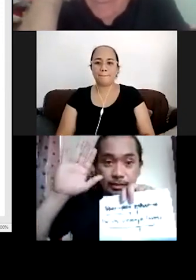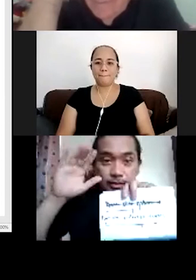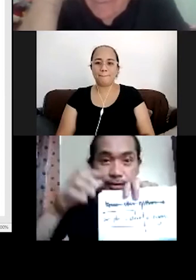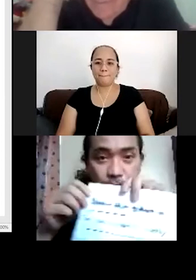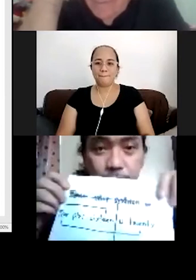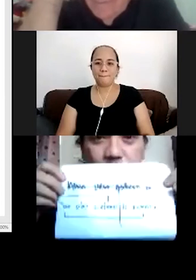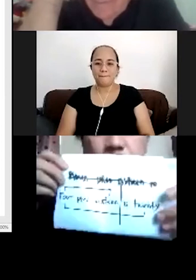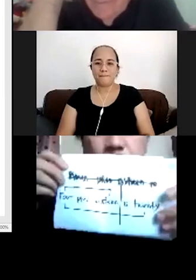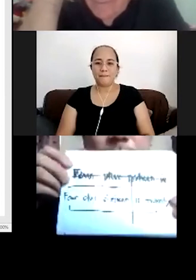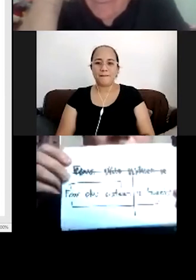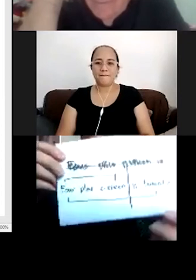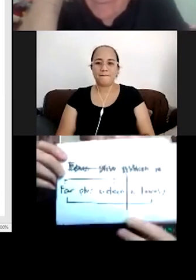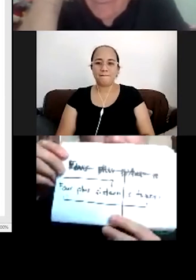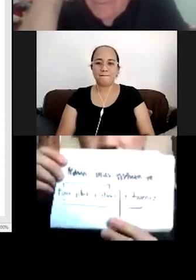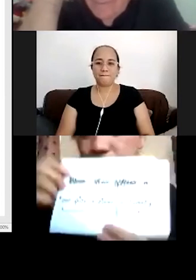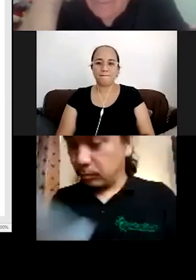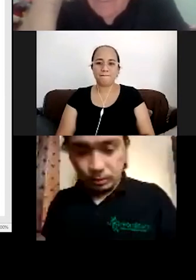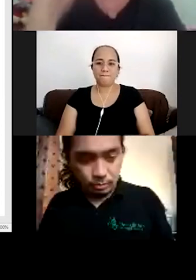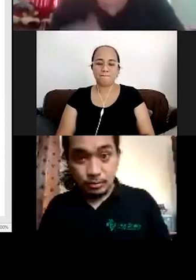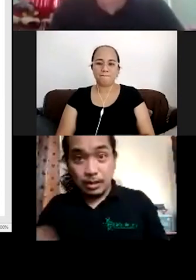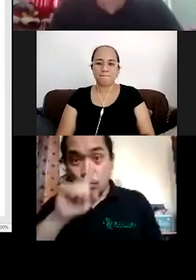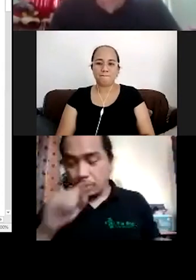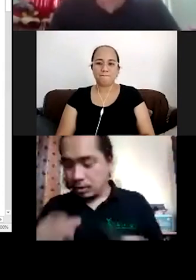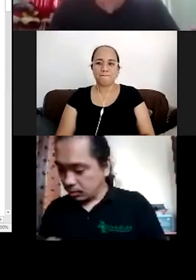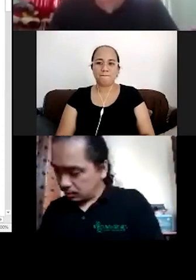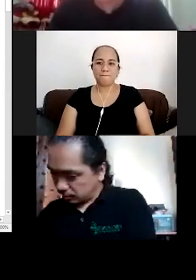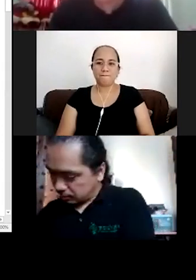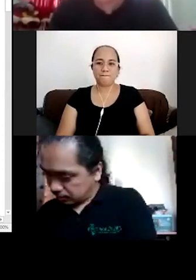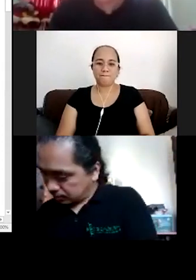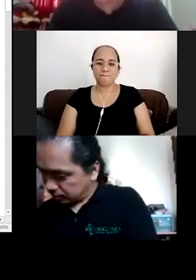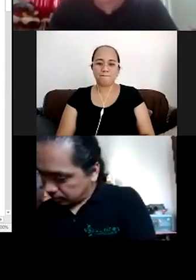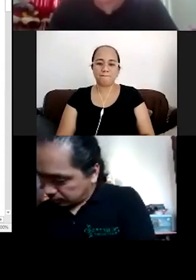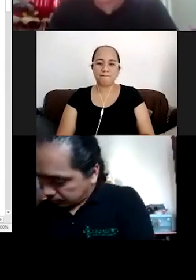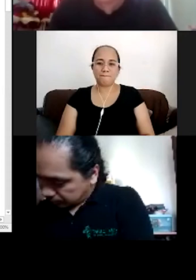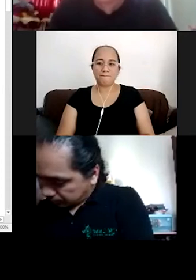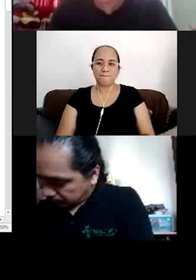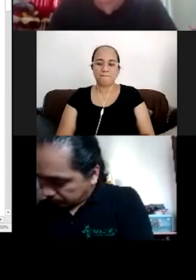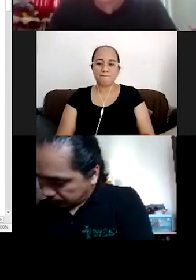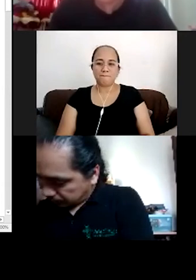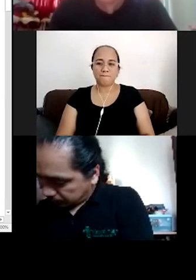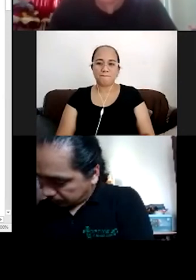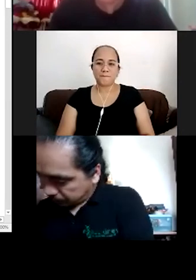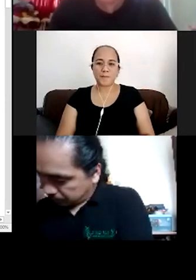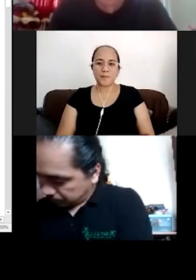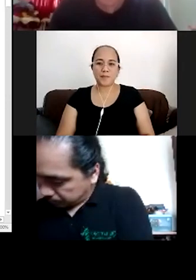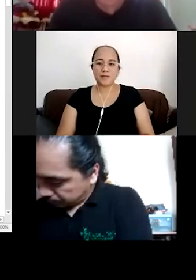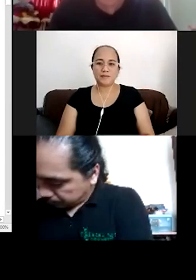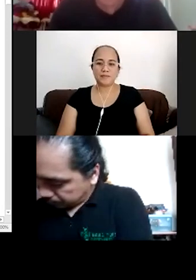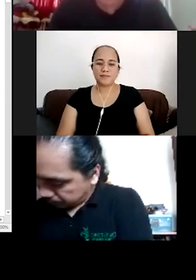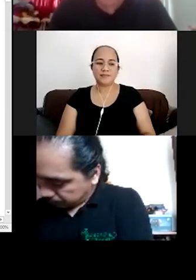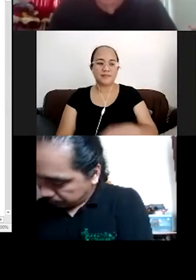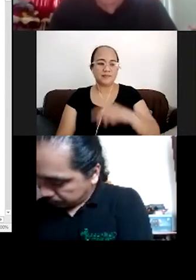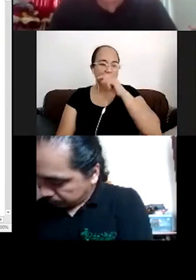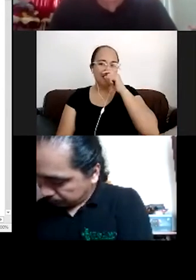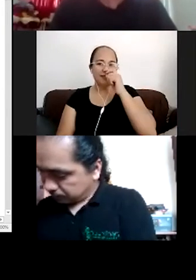Can you explain again with your examples, Peebs? I remember you said something different. Hold on. Peebs is getting his papers.